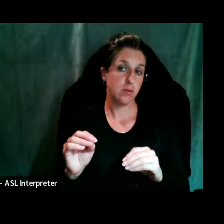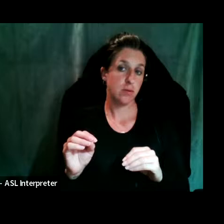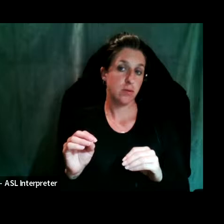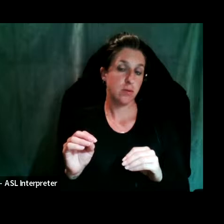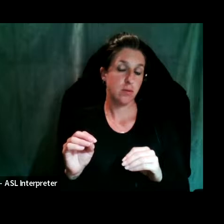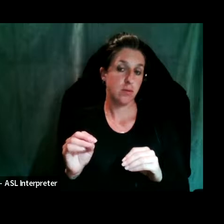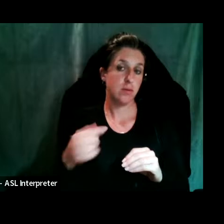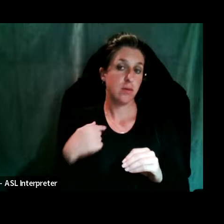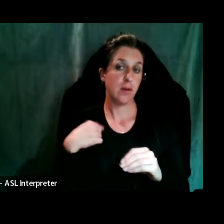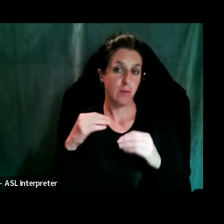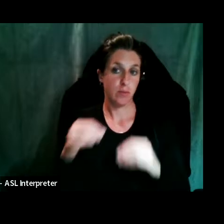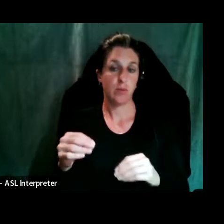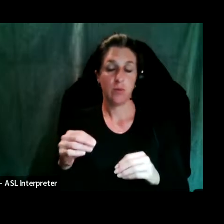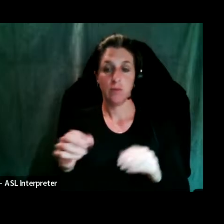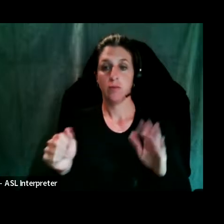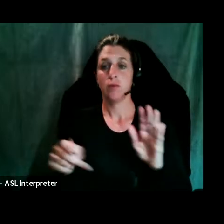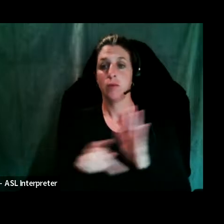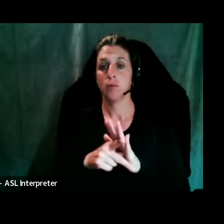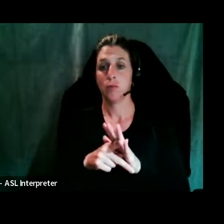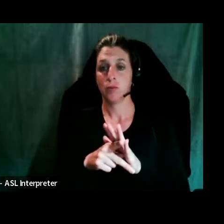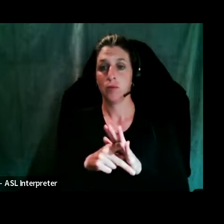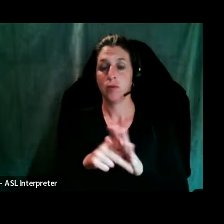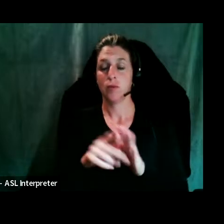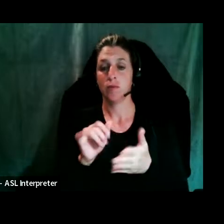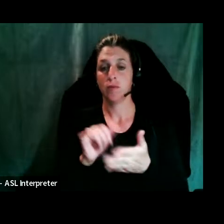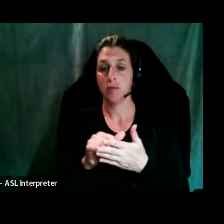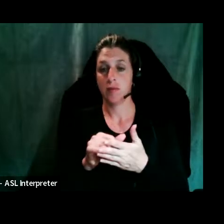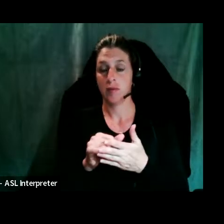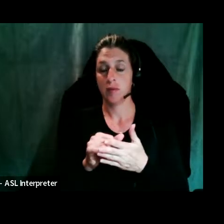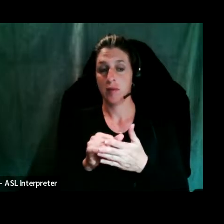I will move to approve